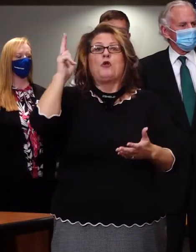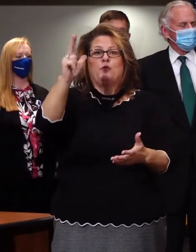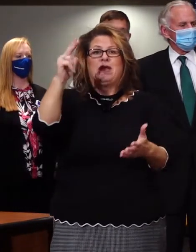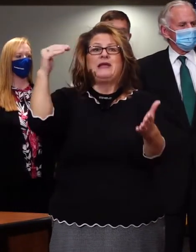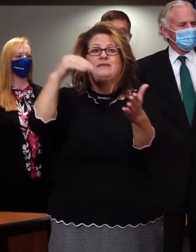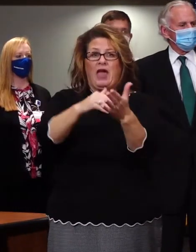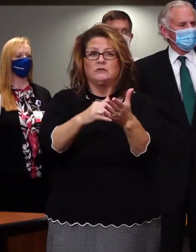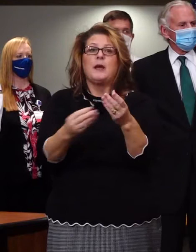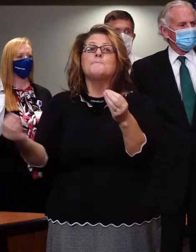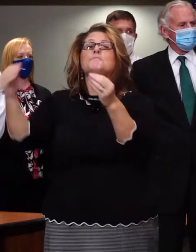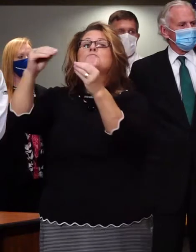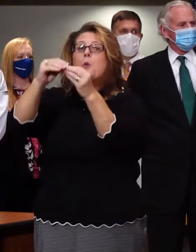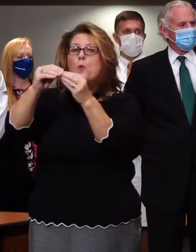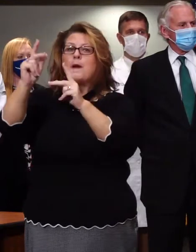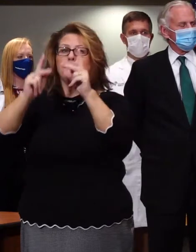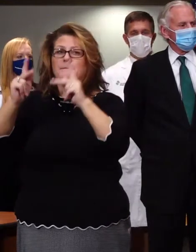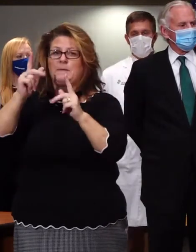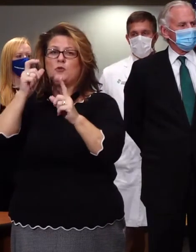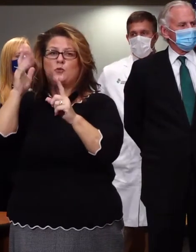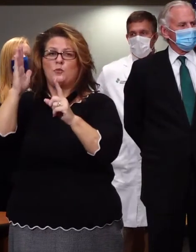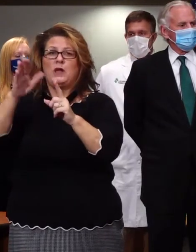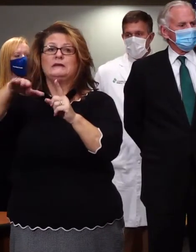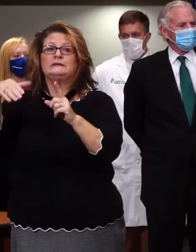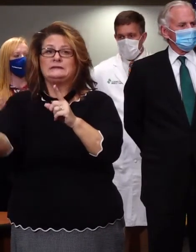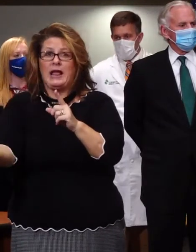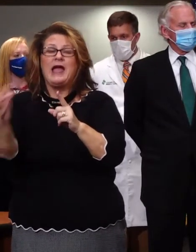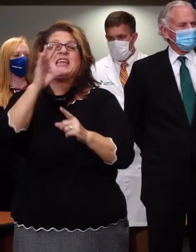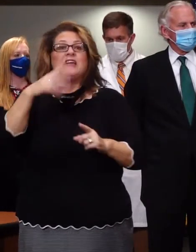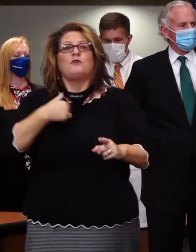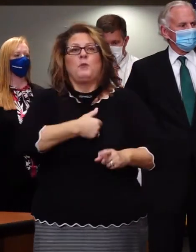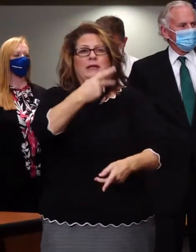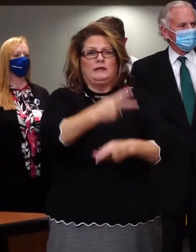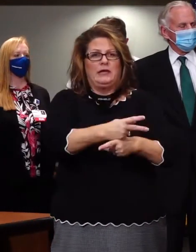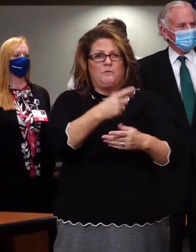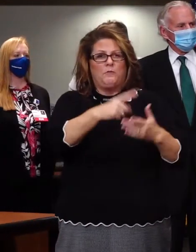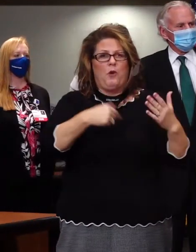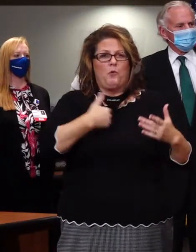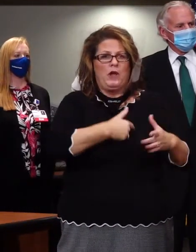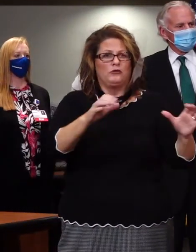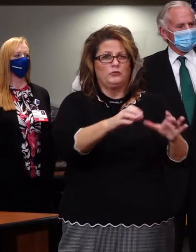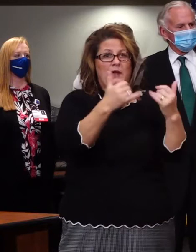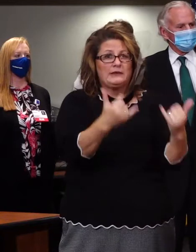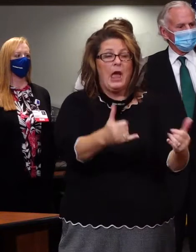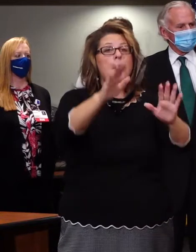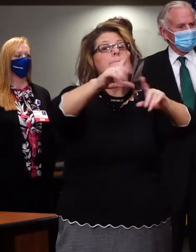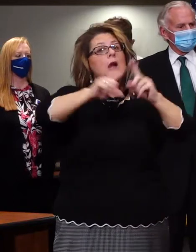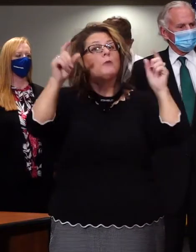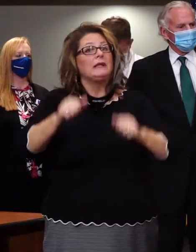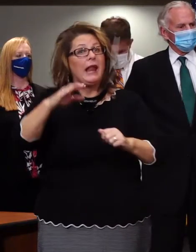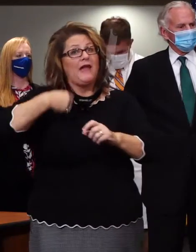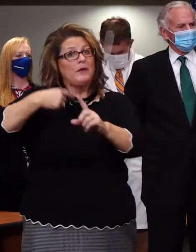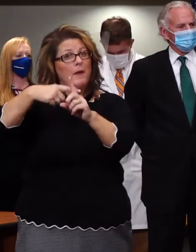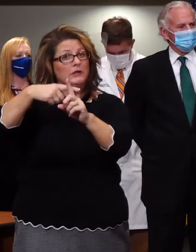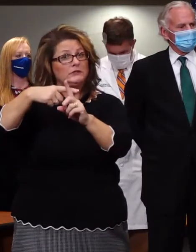differently. But the good news about this is that in these projections, they also say that if we were able to